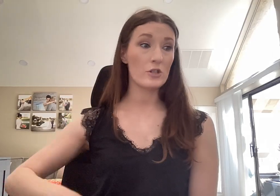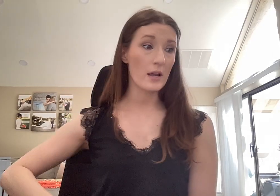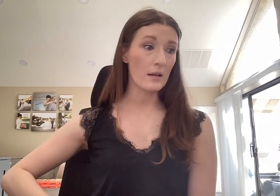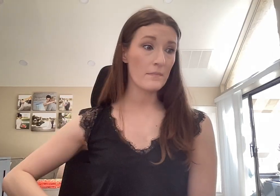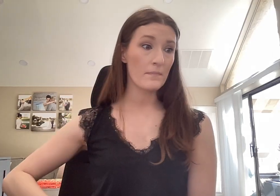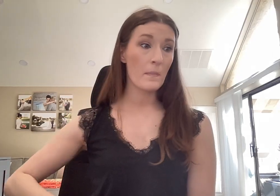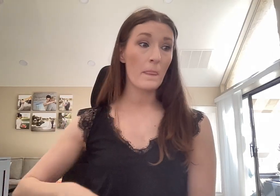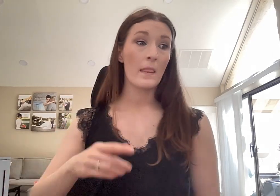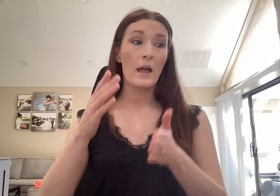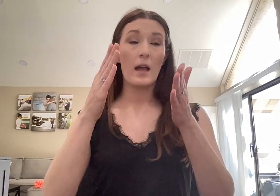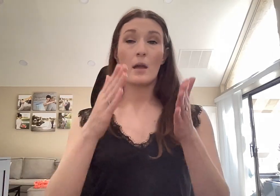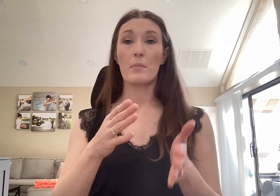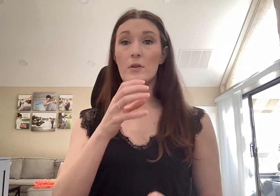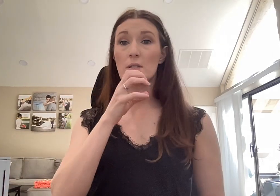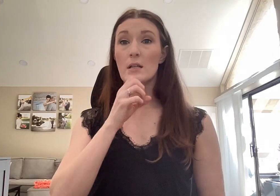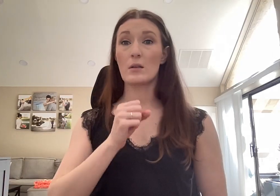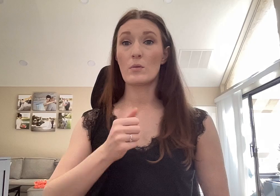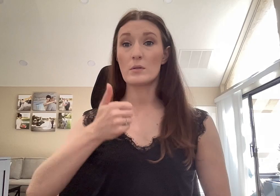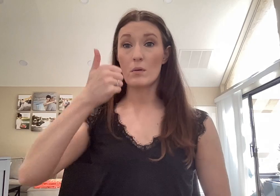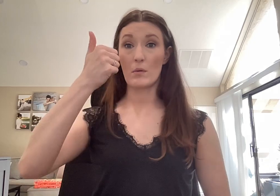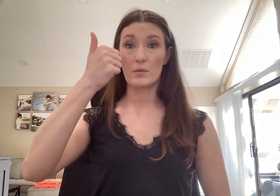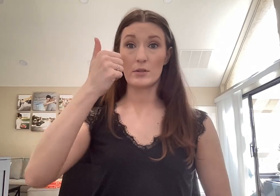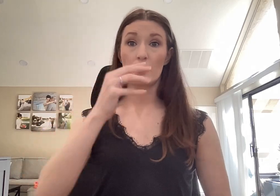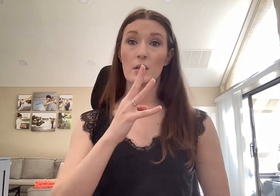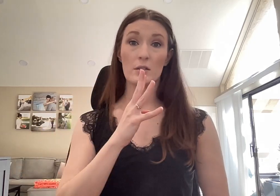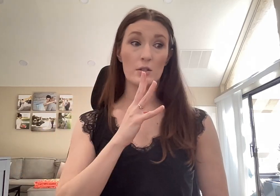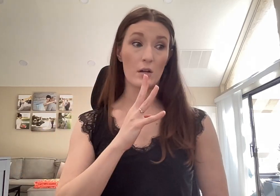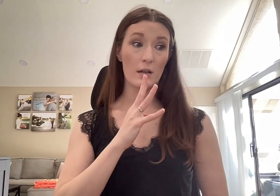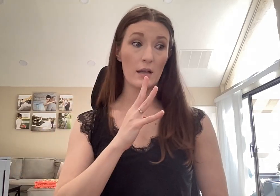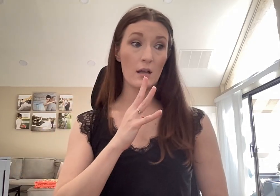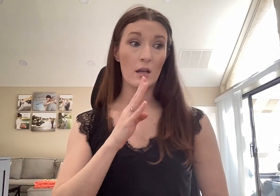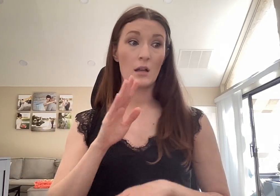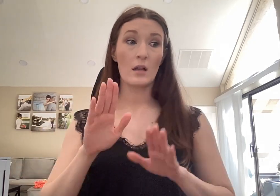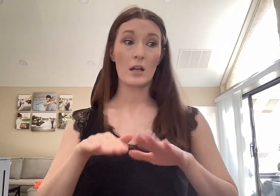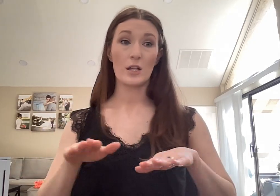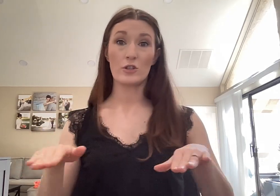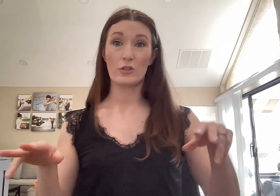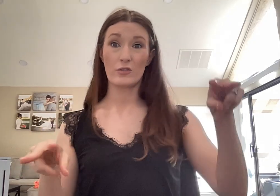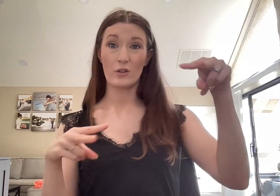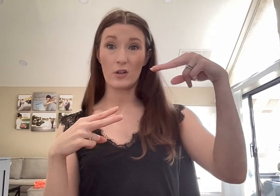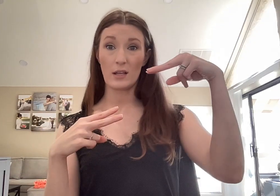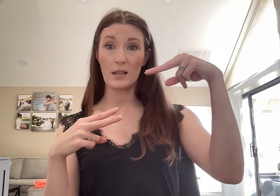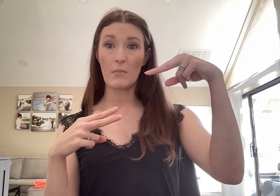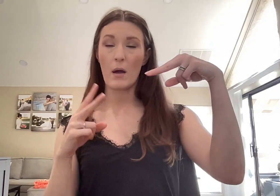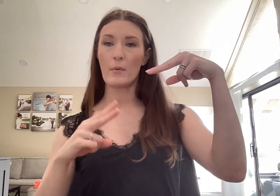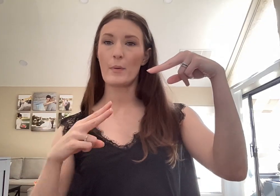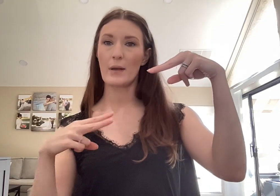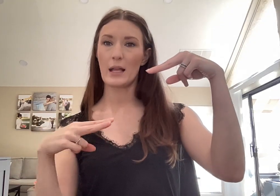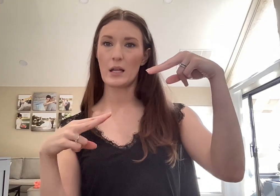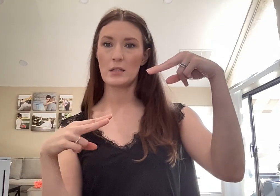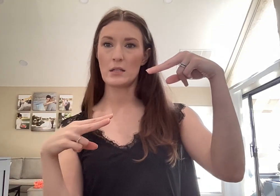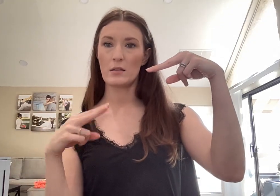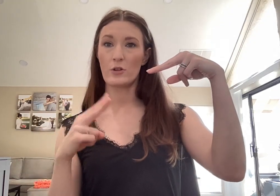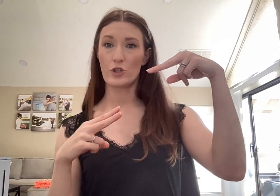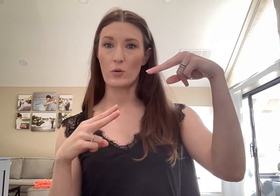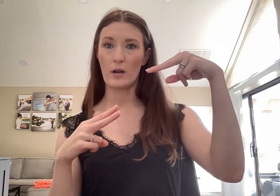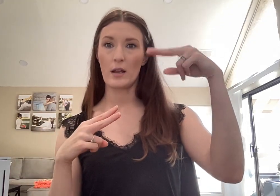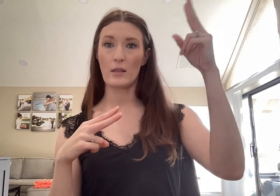China, a person who's older is talking and children look at them. I'm going to put my kids, they're short, and the